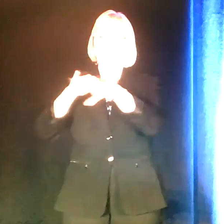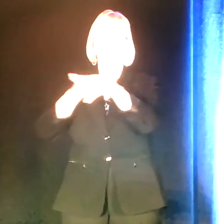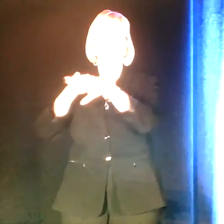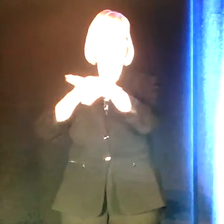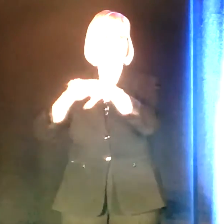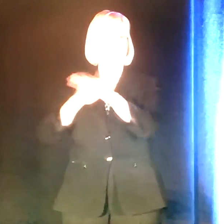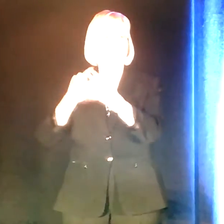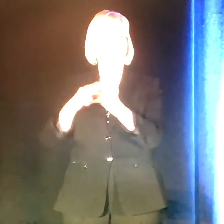process.